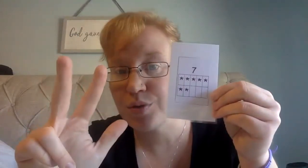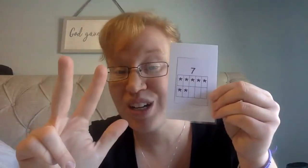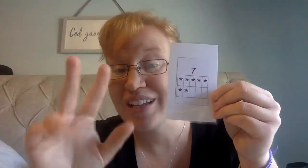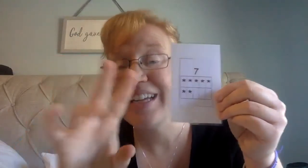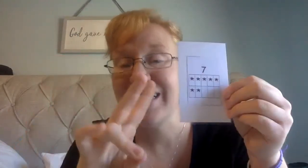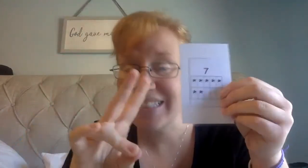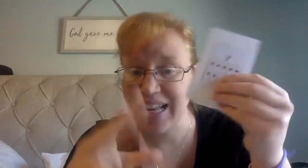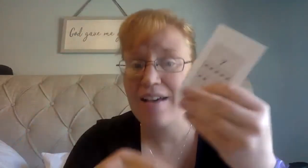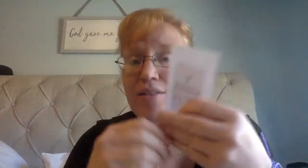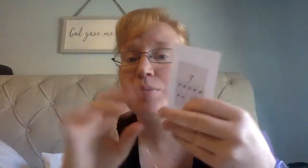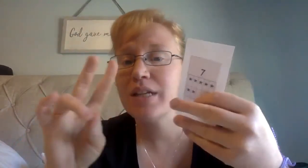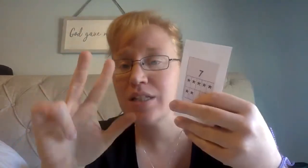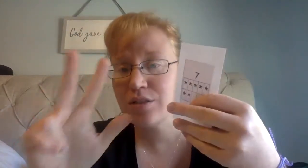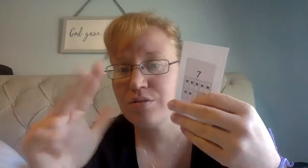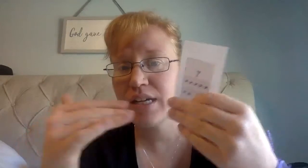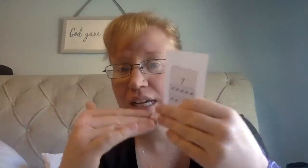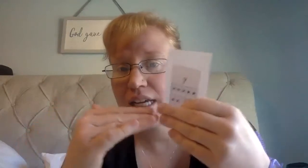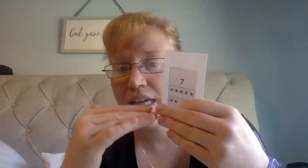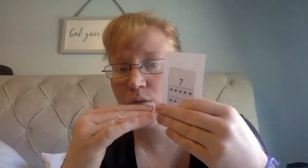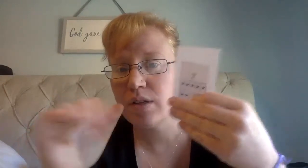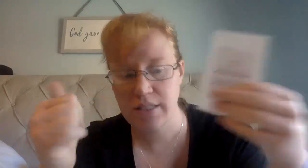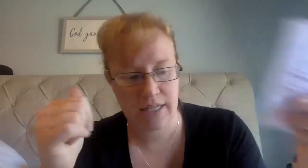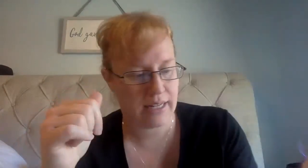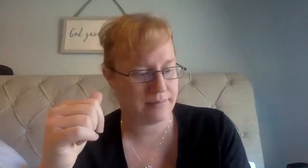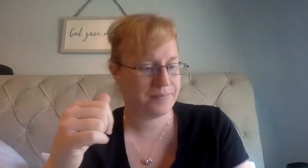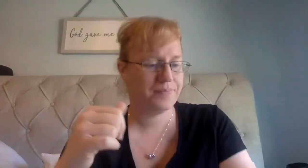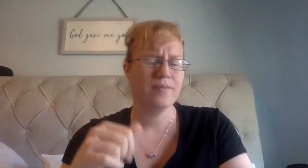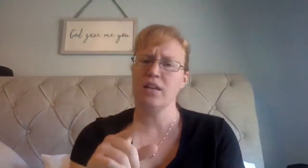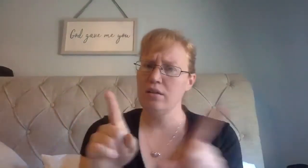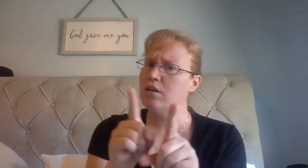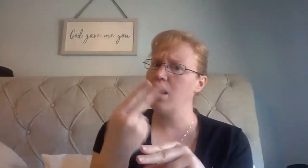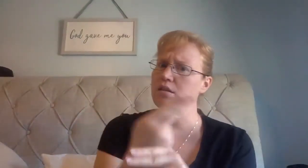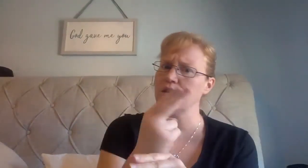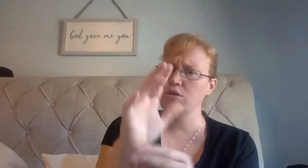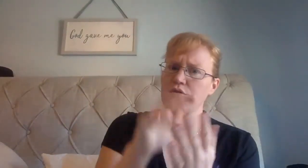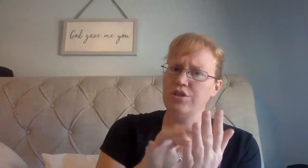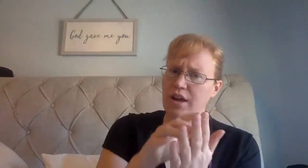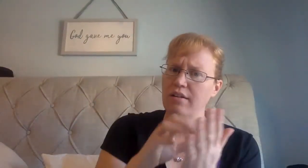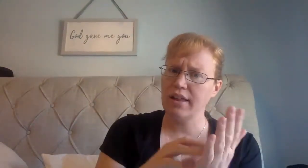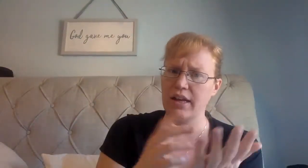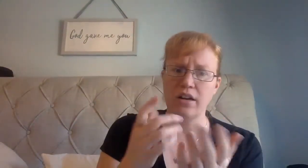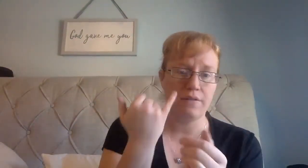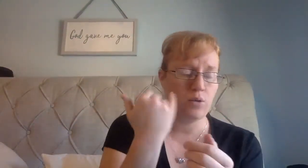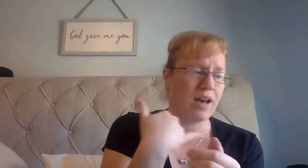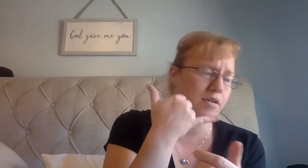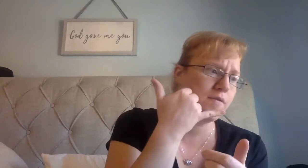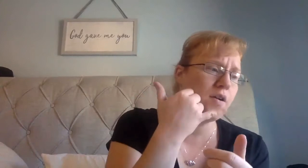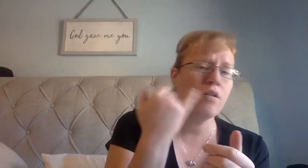3. 7 plus 3 equals 10. You can also use your calculator if you have a phone, or